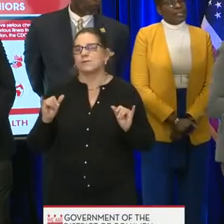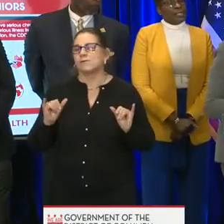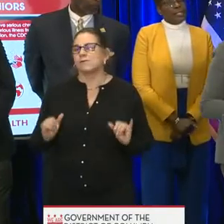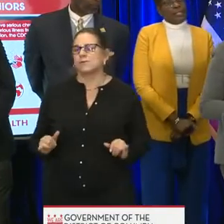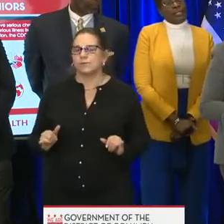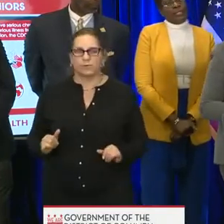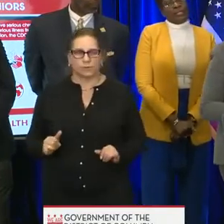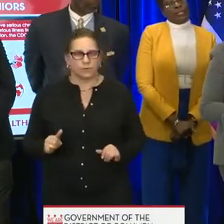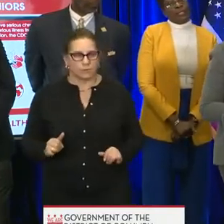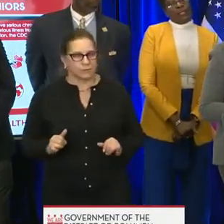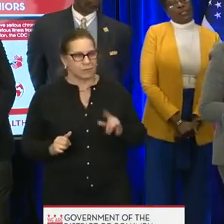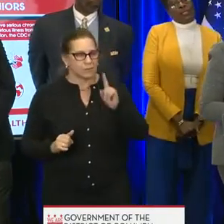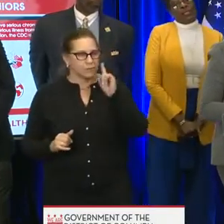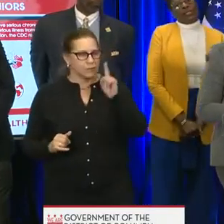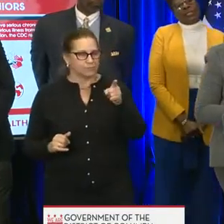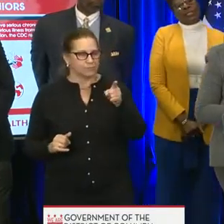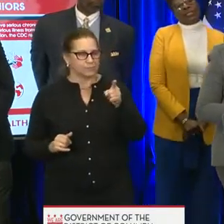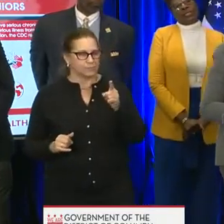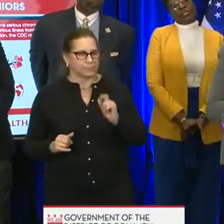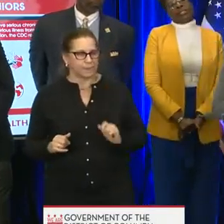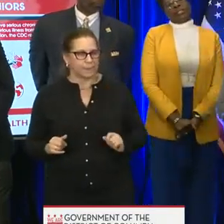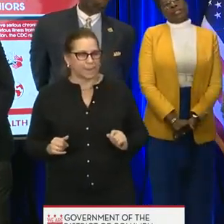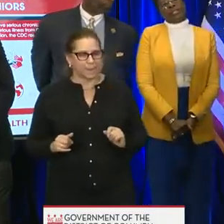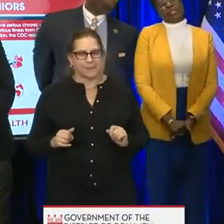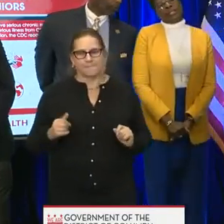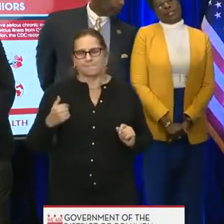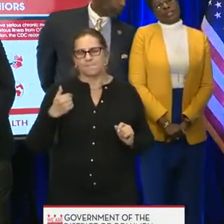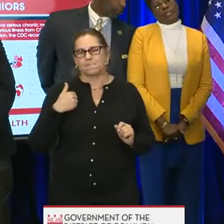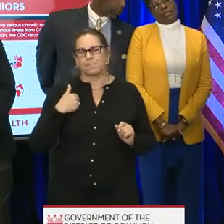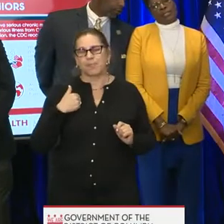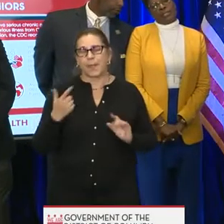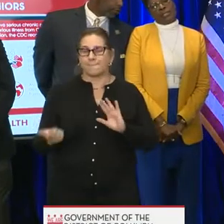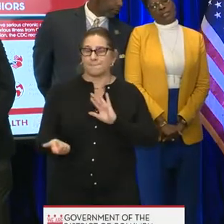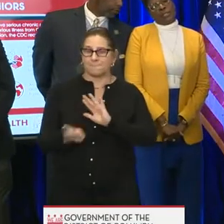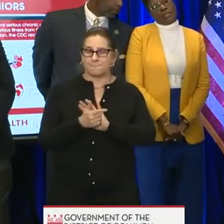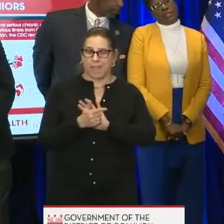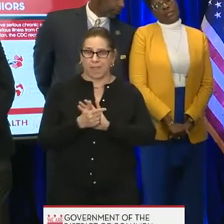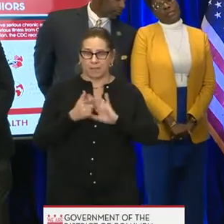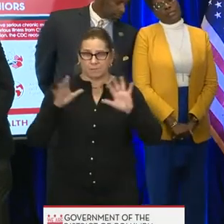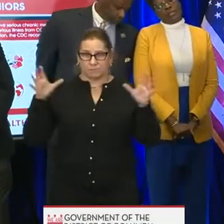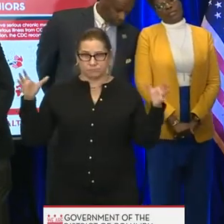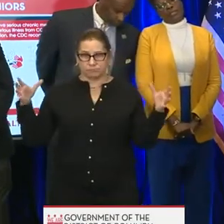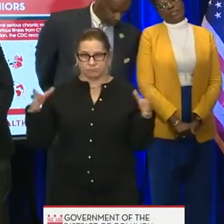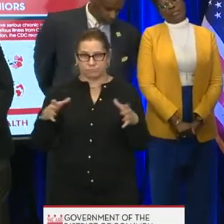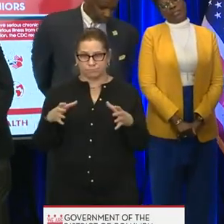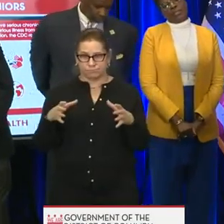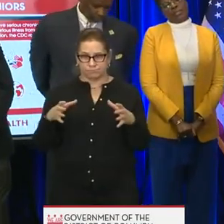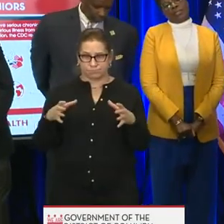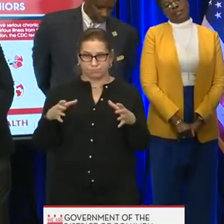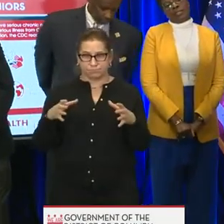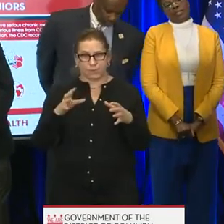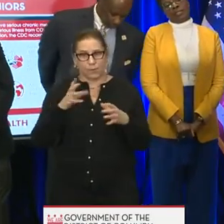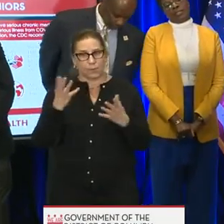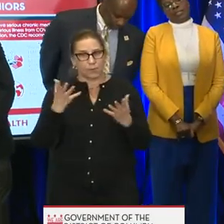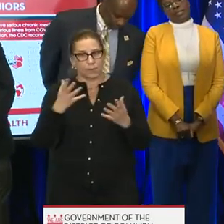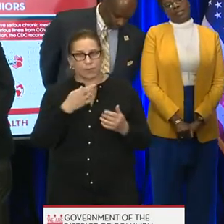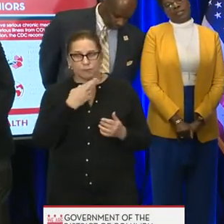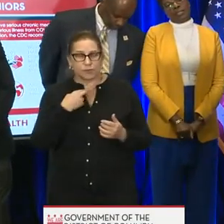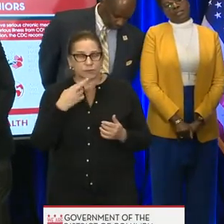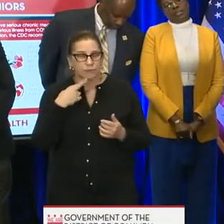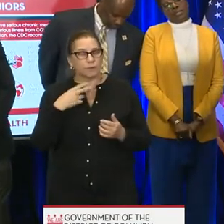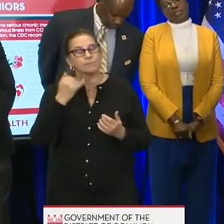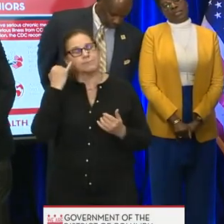Yes. Does the ban on mass gatherings include restaurants that have more than 250 people, that can seat